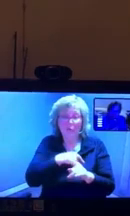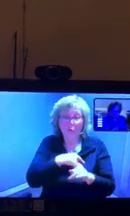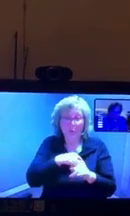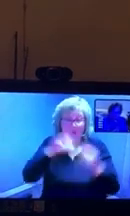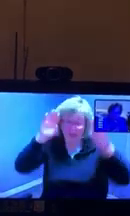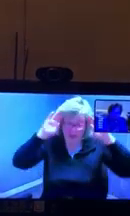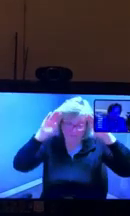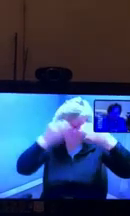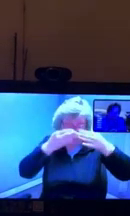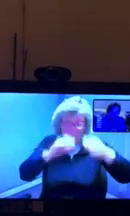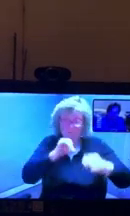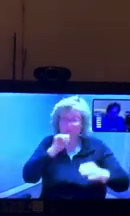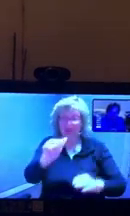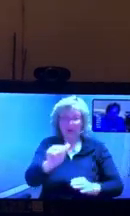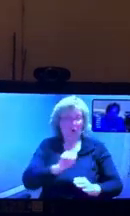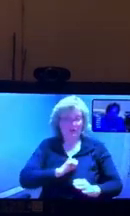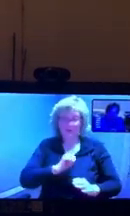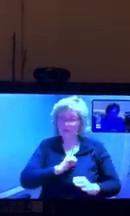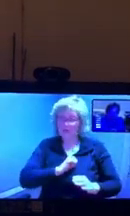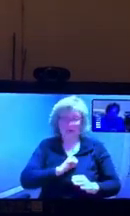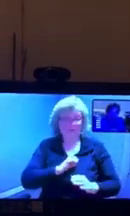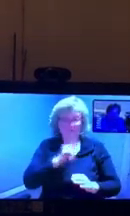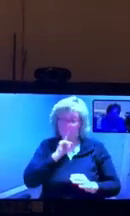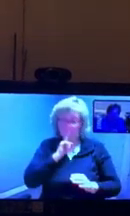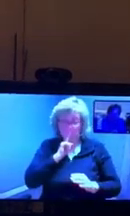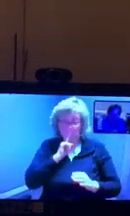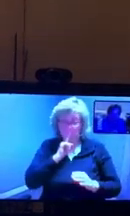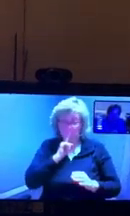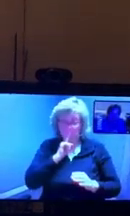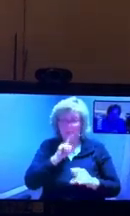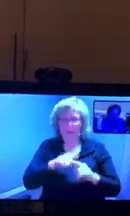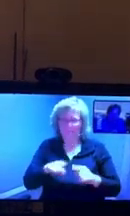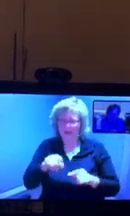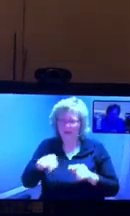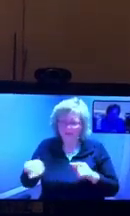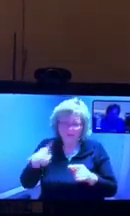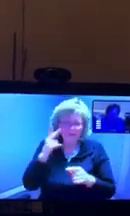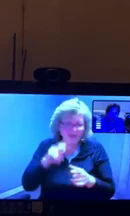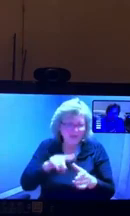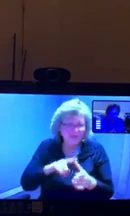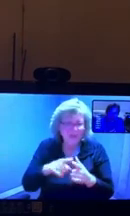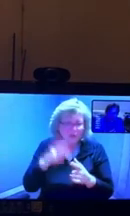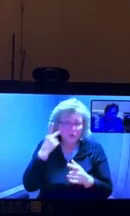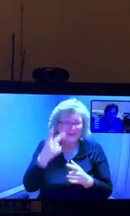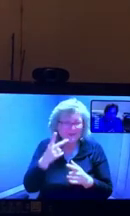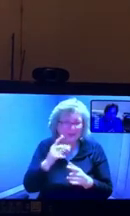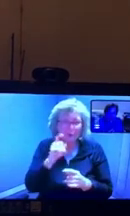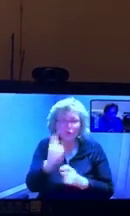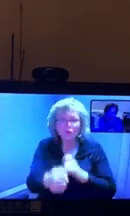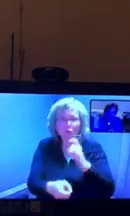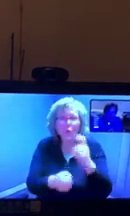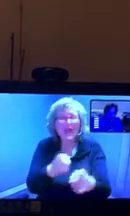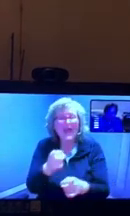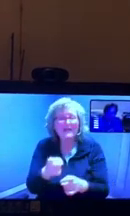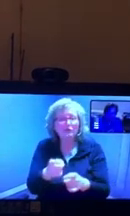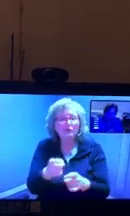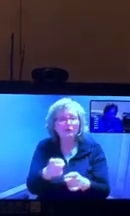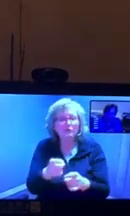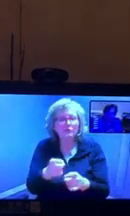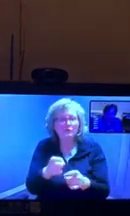I'm going to tell you, those layers and layers of donations will come, and they come in waves. When we open the doors